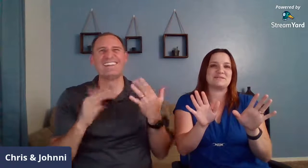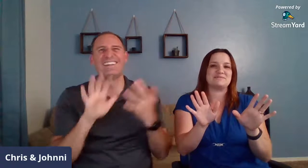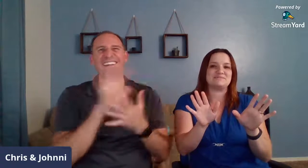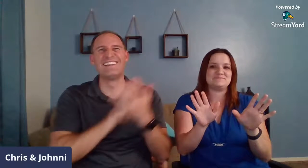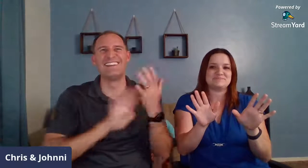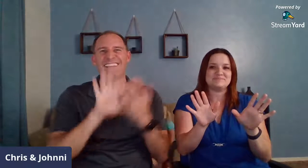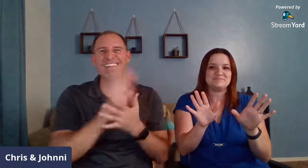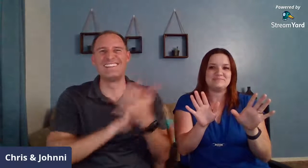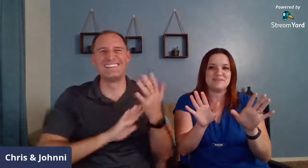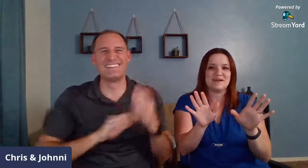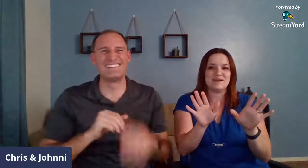here.